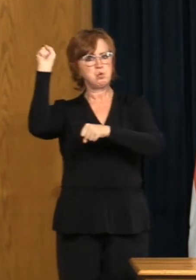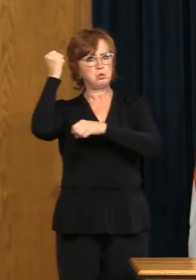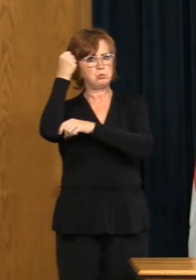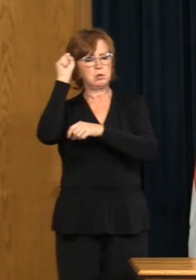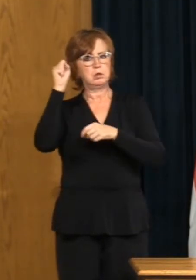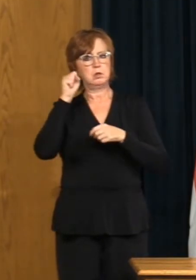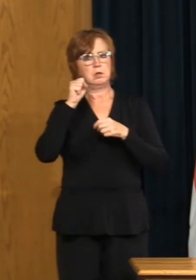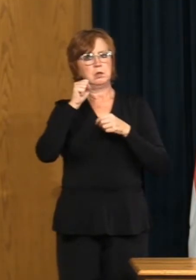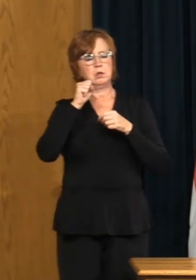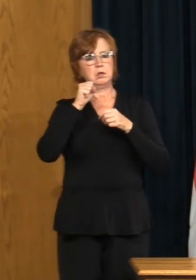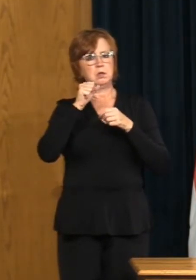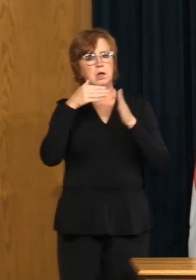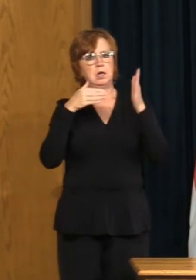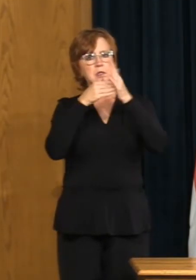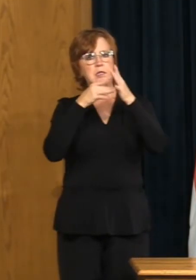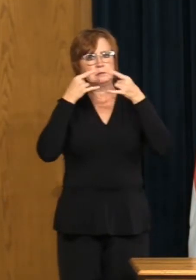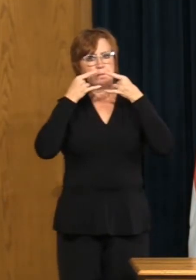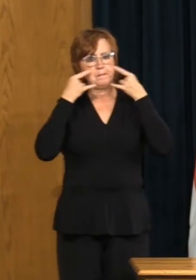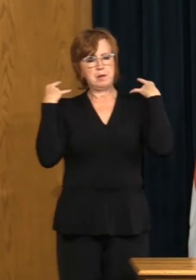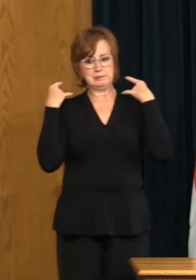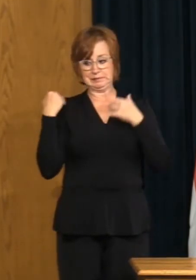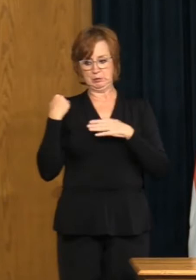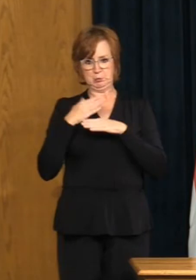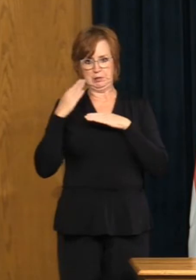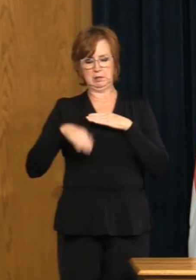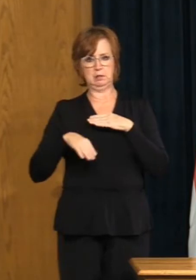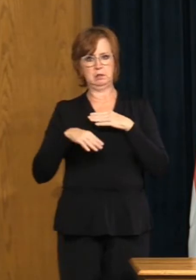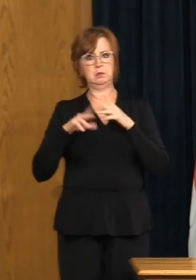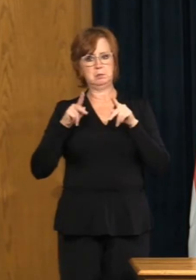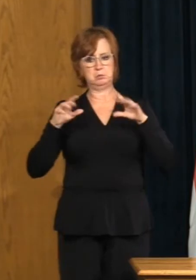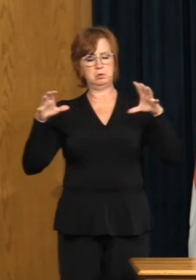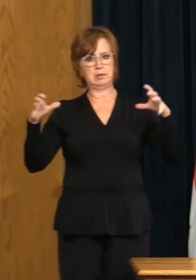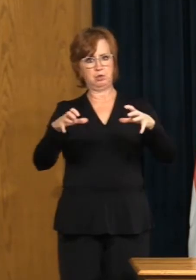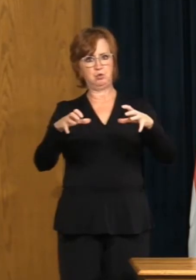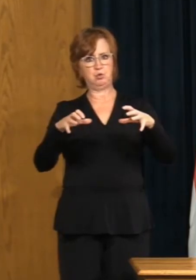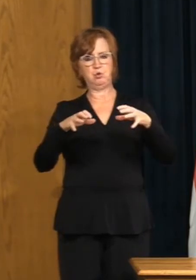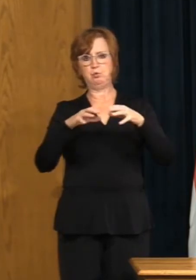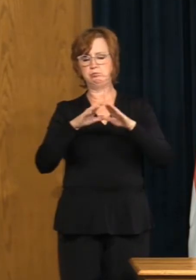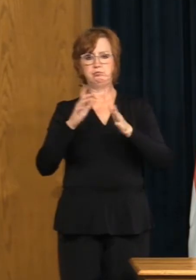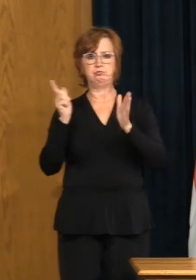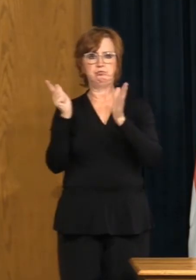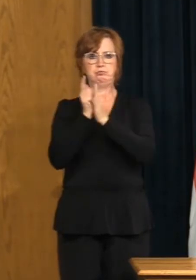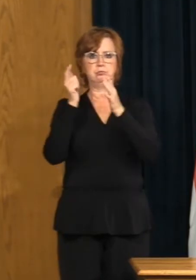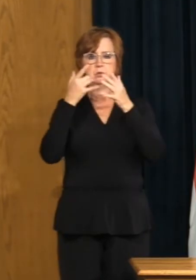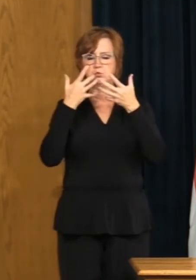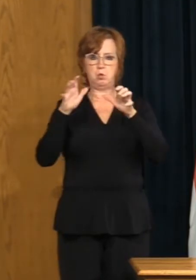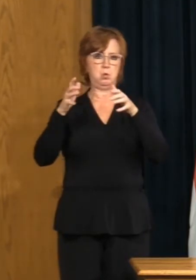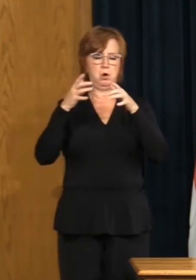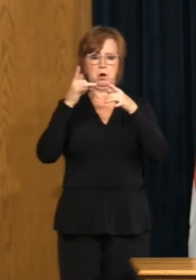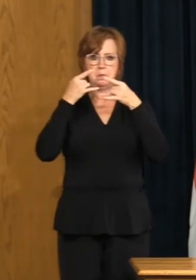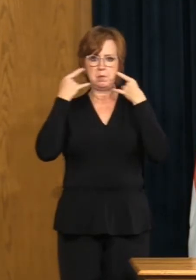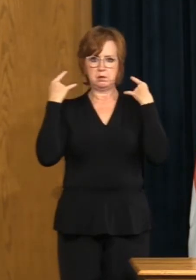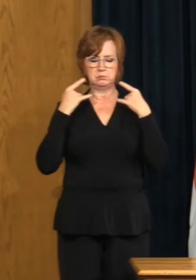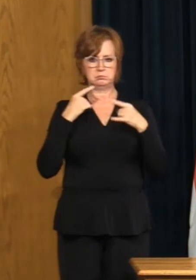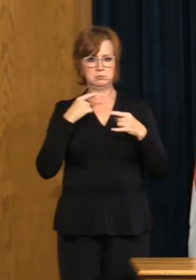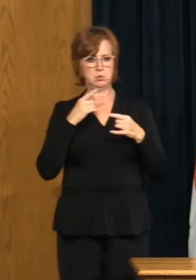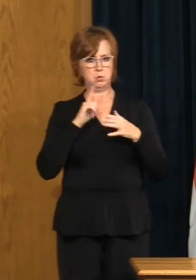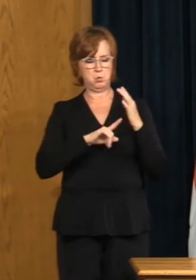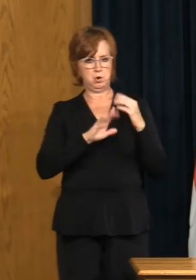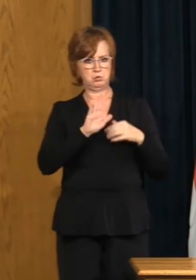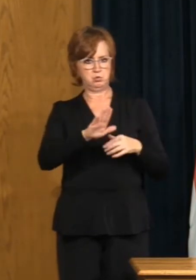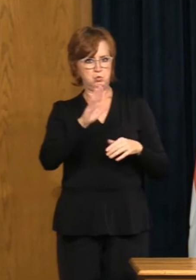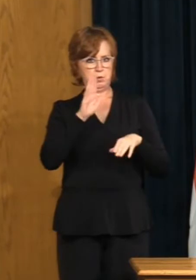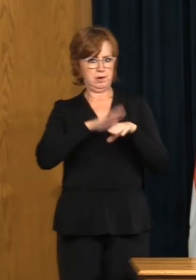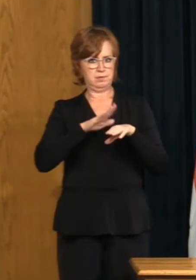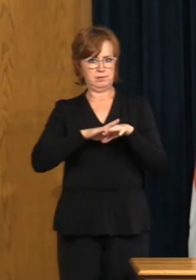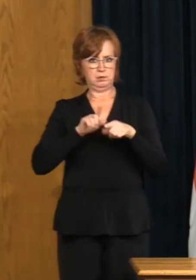this weekend. What's your message to these groups, and is this concerning? Because I know the advice is for people to wear masks.